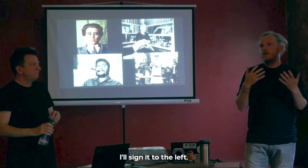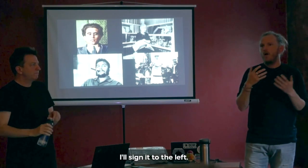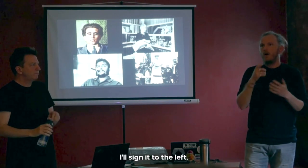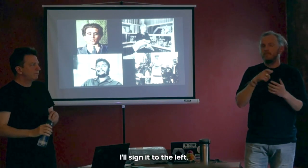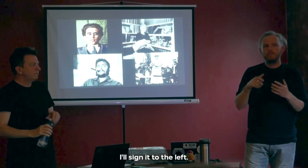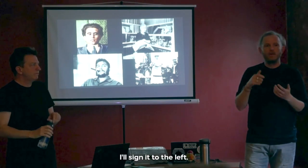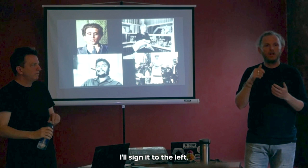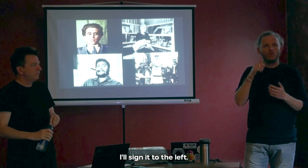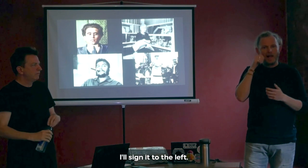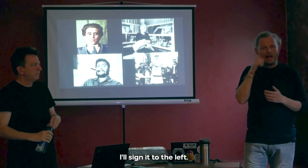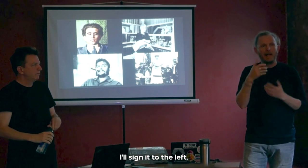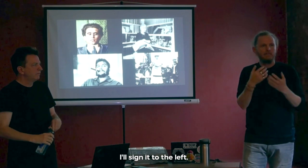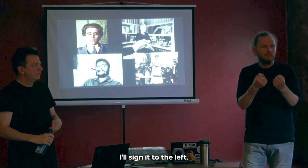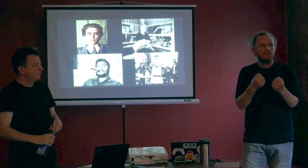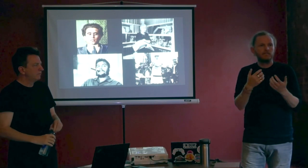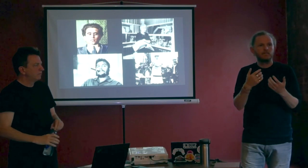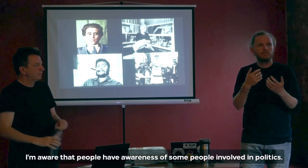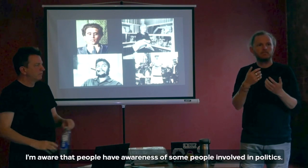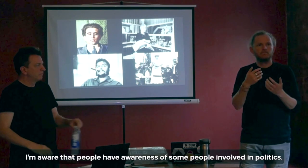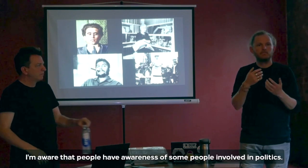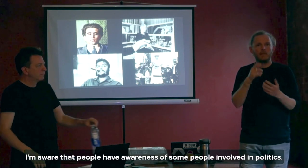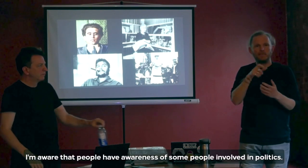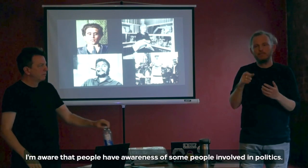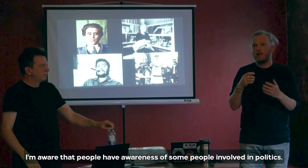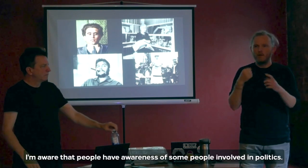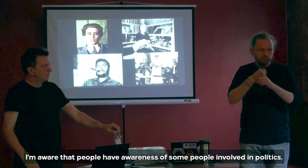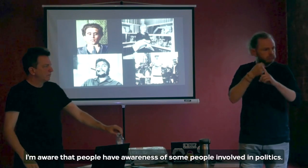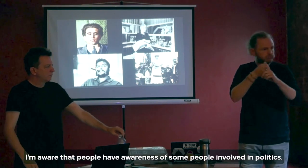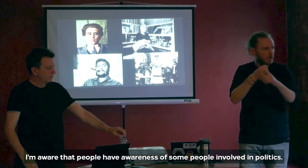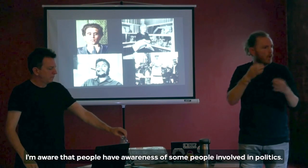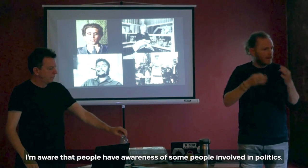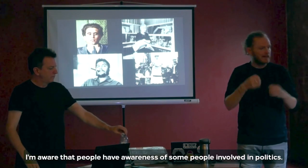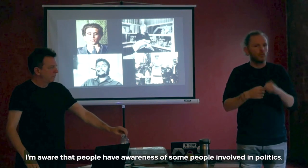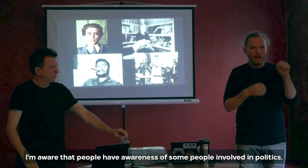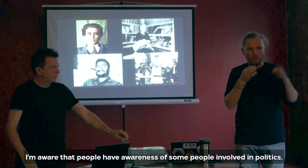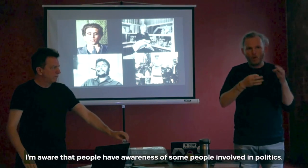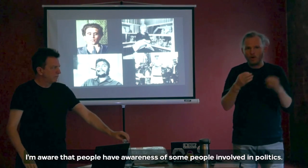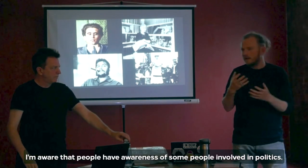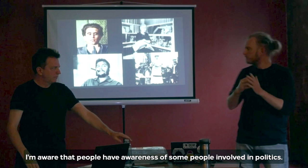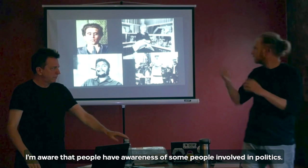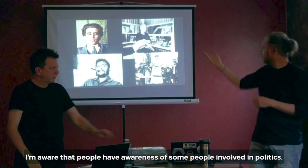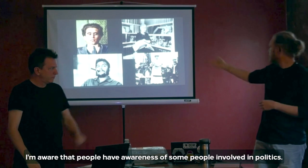sign it to the left. I'm aware that people have